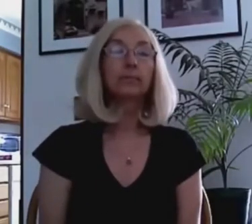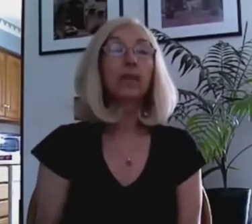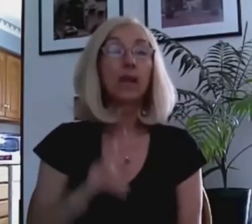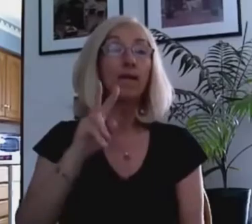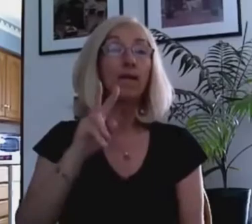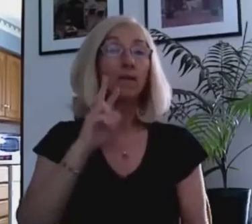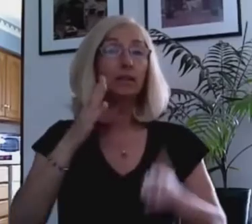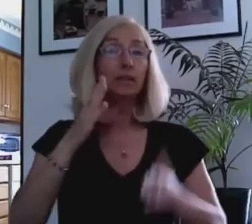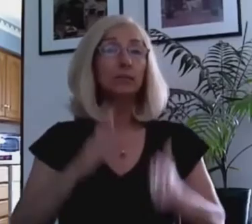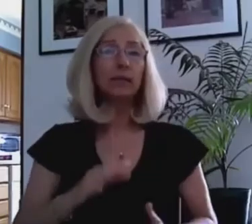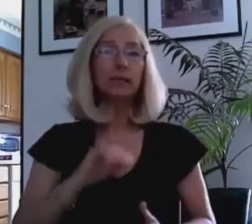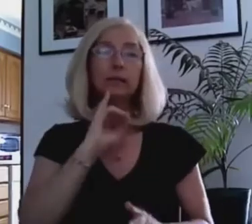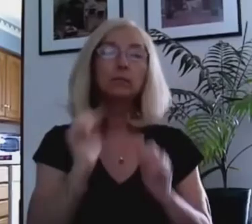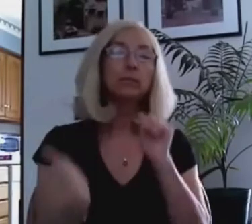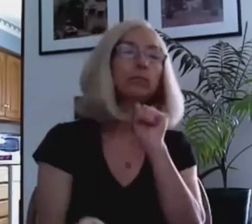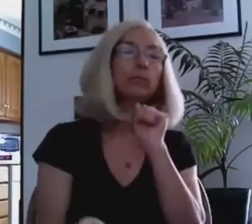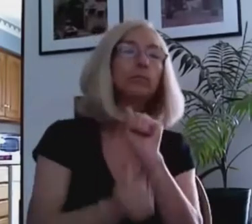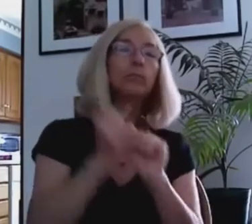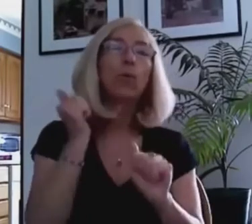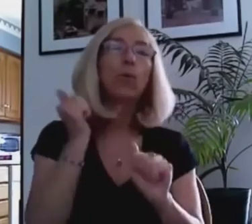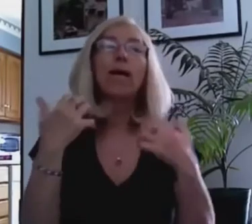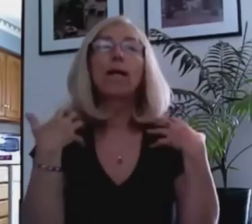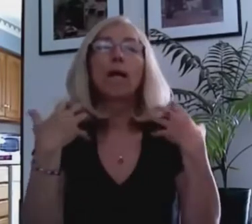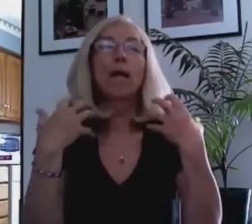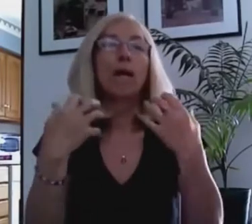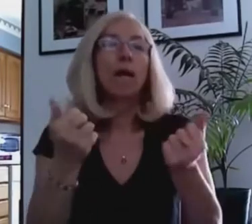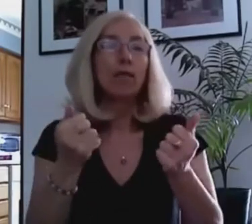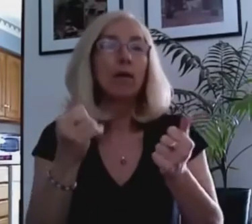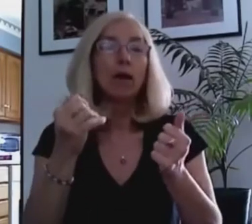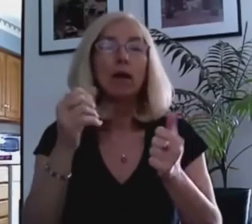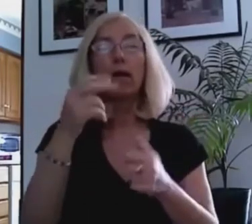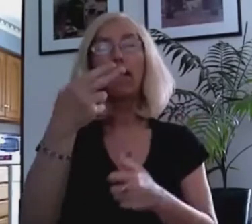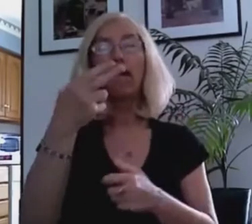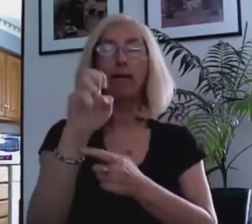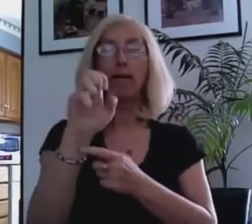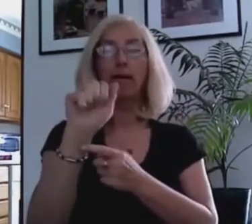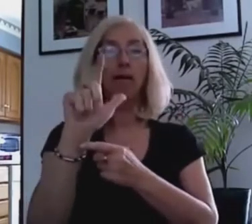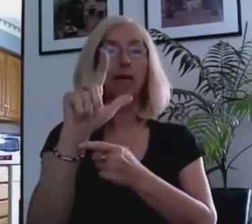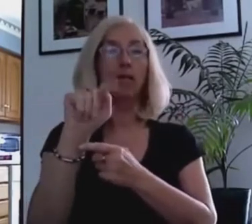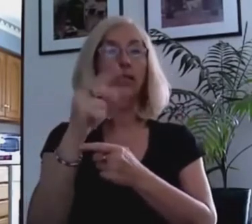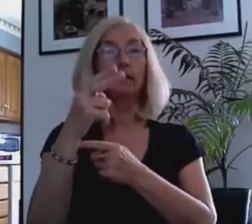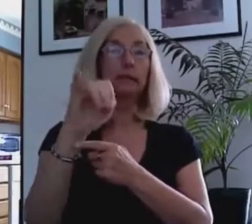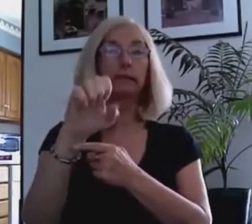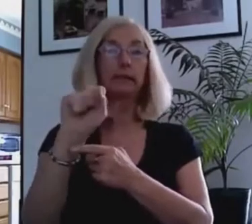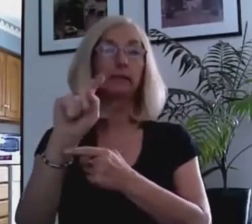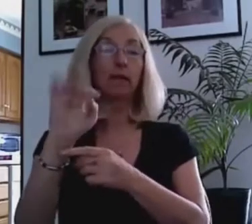It has some really delicious recipes that I would highly recommend for you to try.